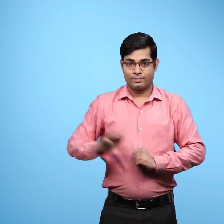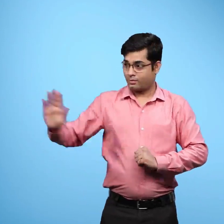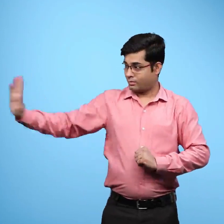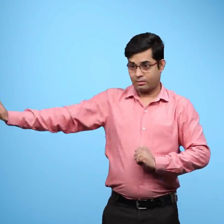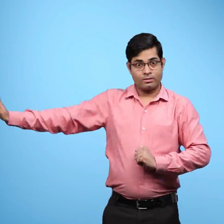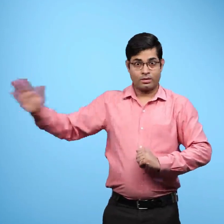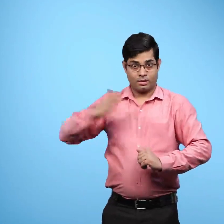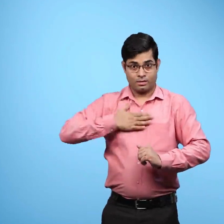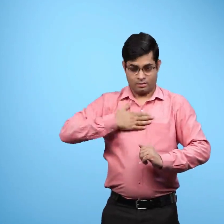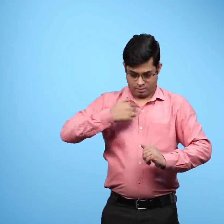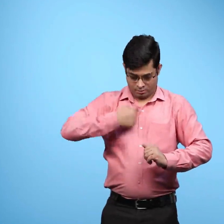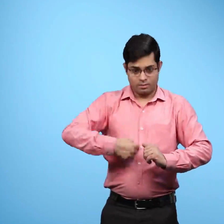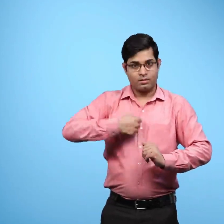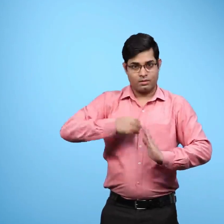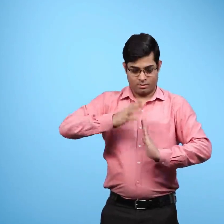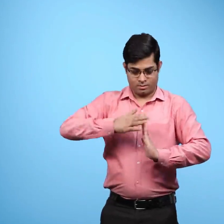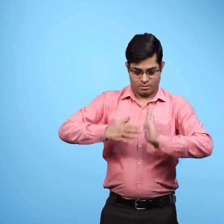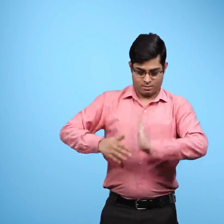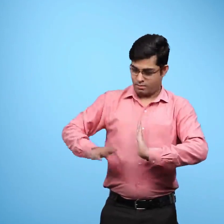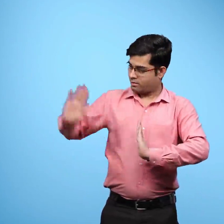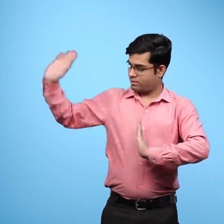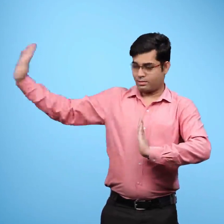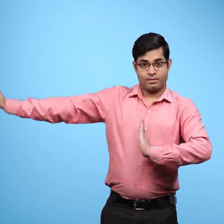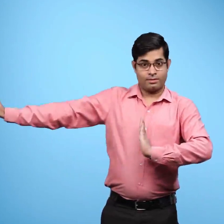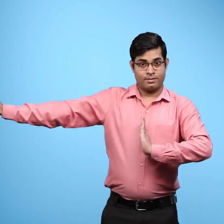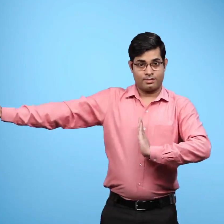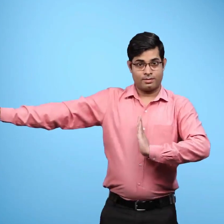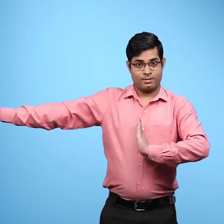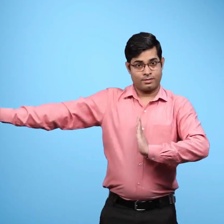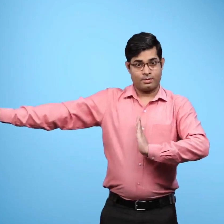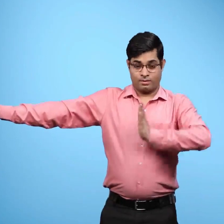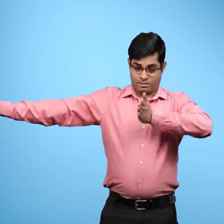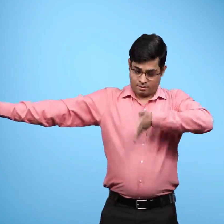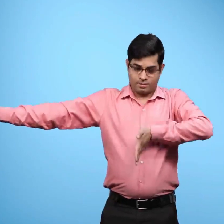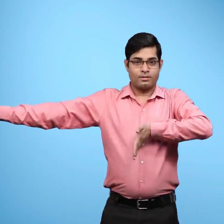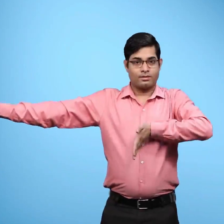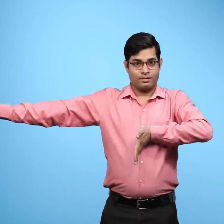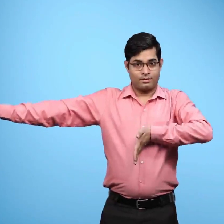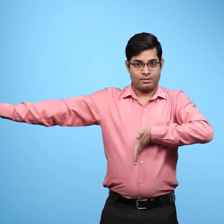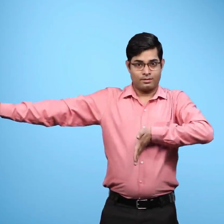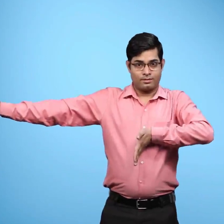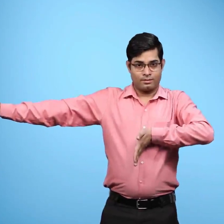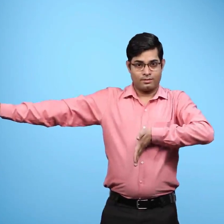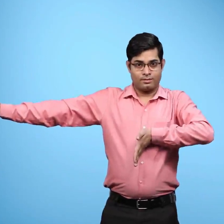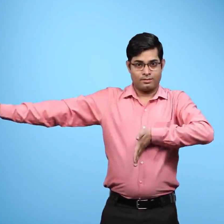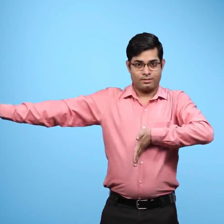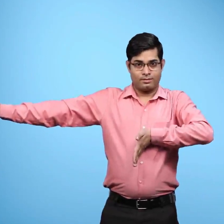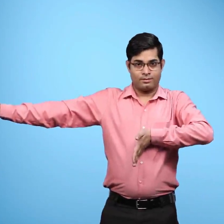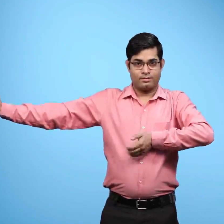Right arm is bent at the elbow and palm is in front of the chest with fingers facing